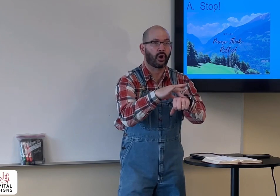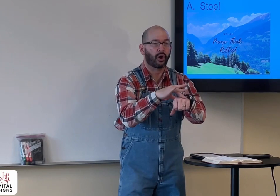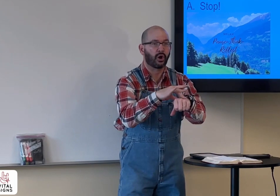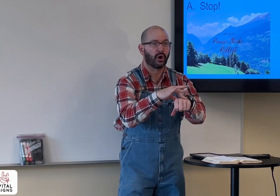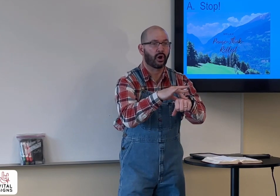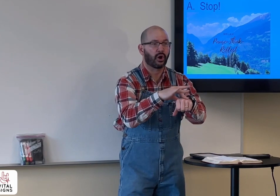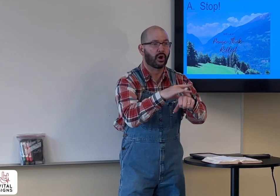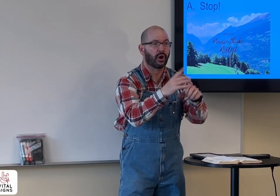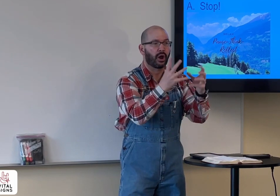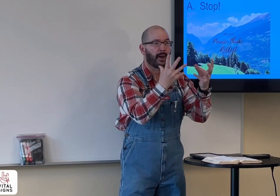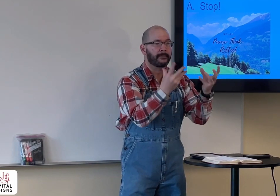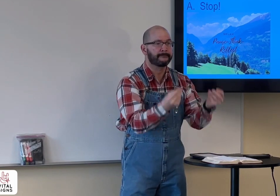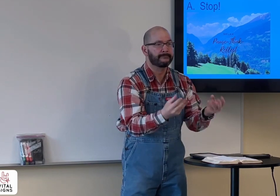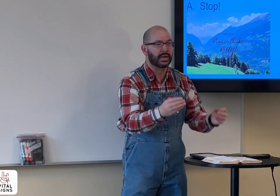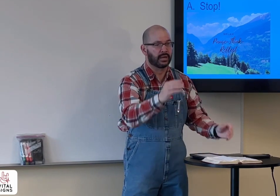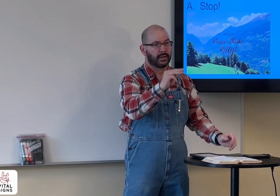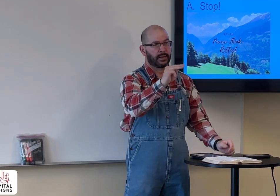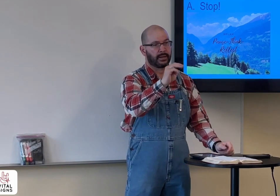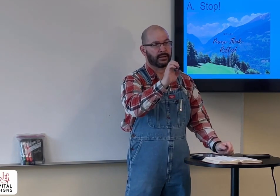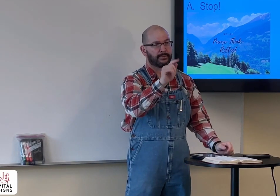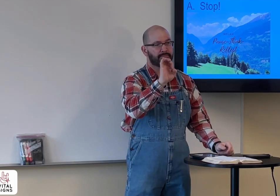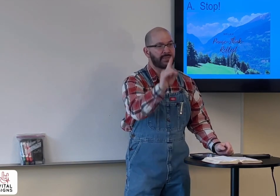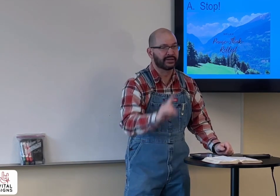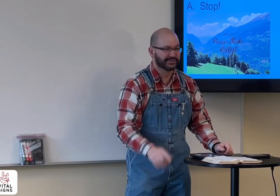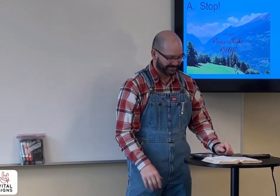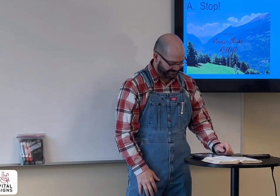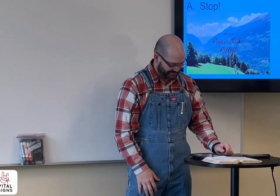And the earth melted.